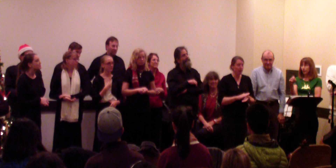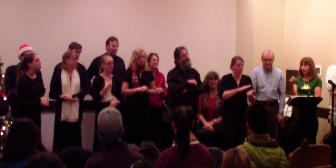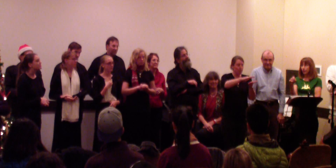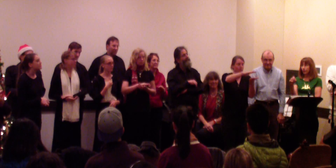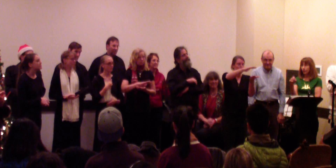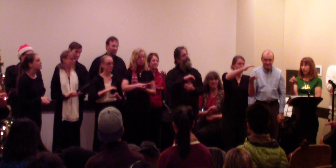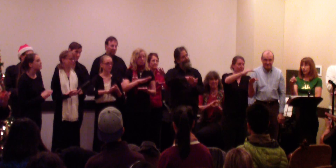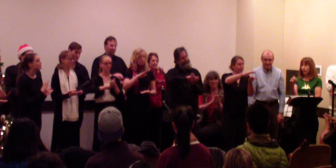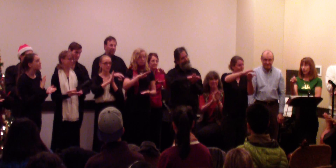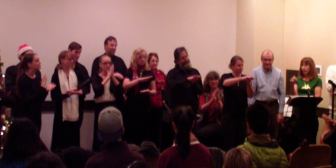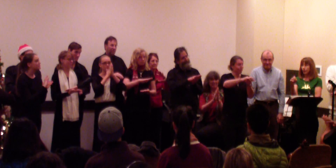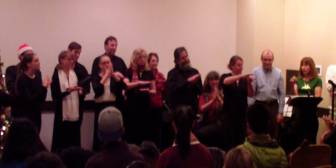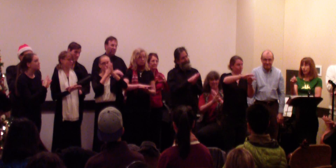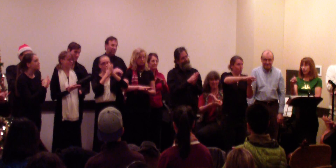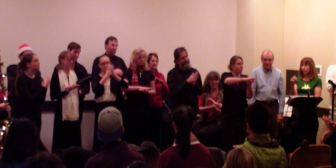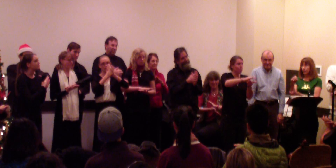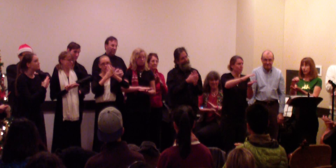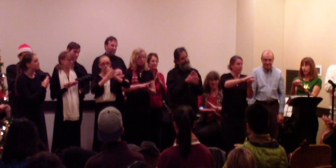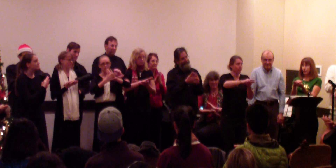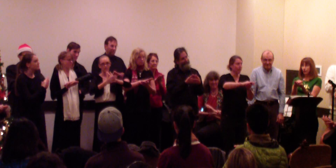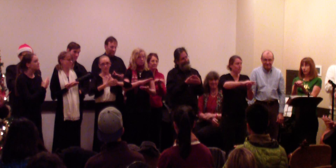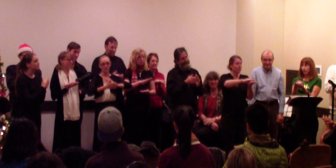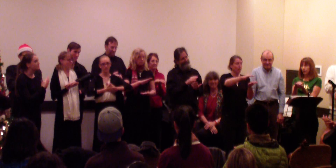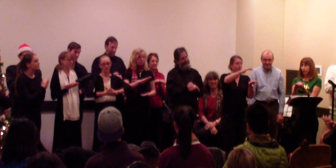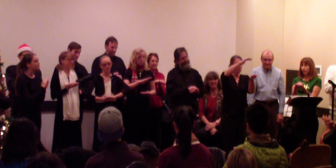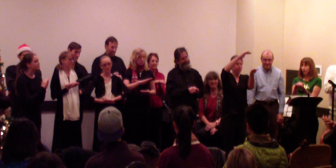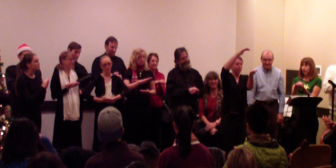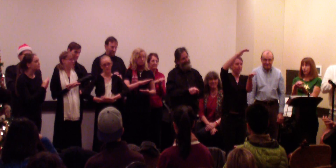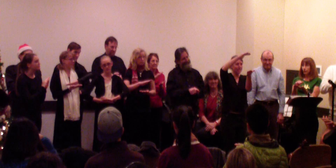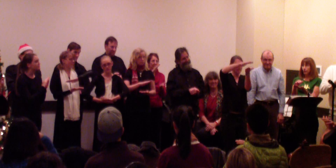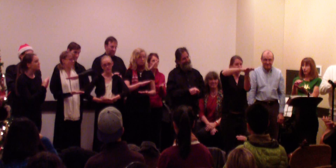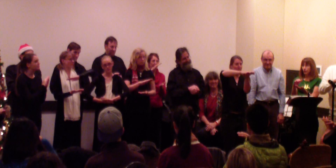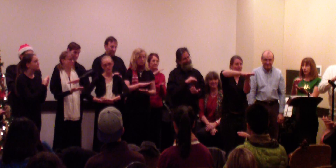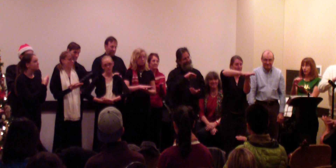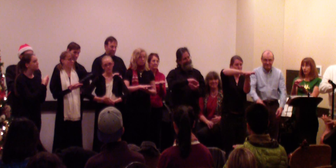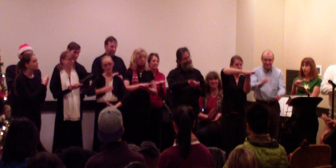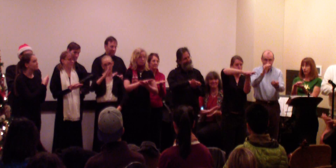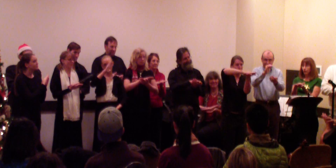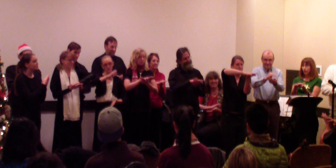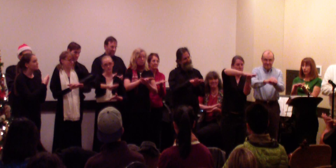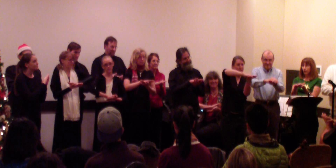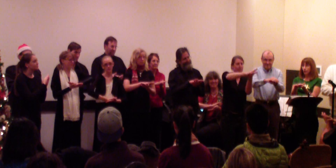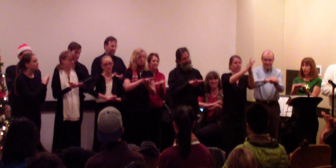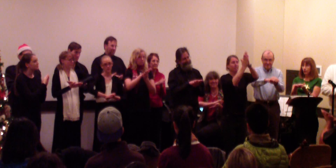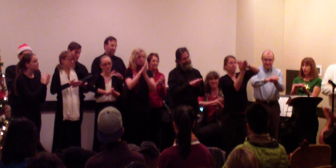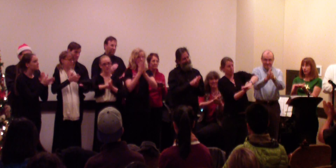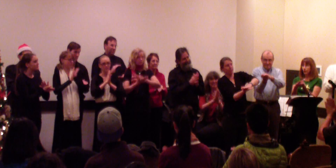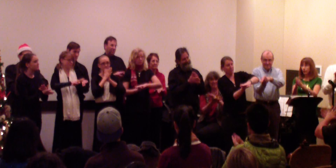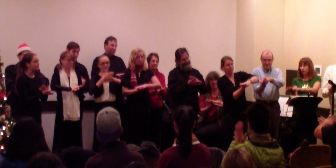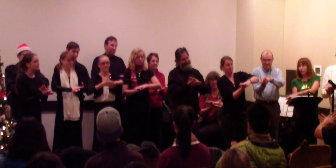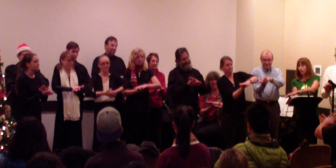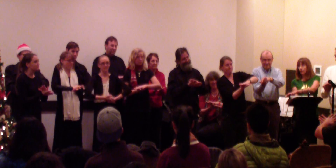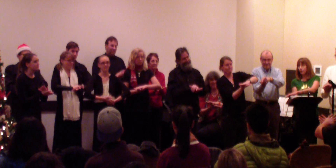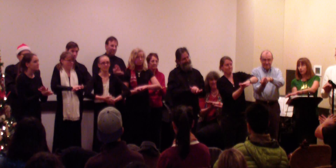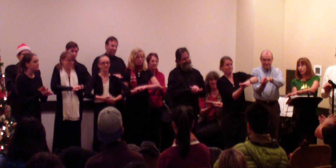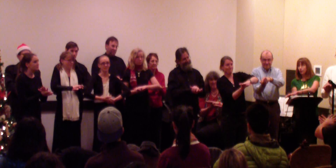become, but should we ever have snow, you're going to take your hand, one, and you're going to flip it over.